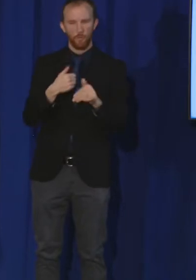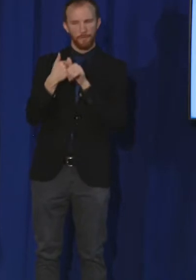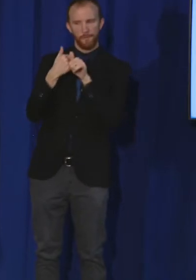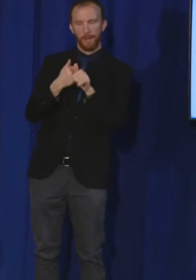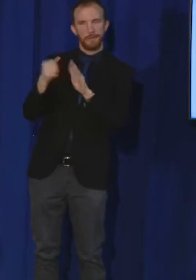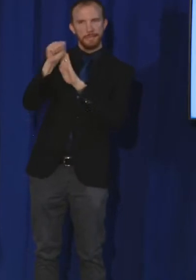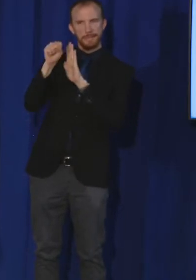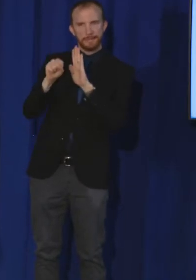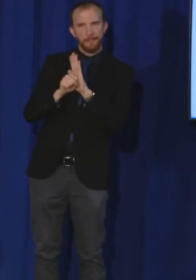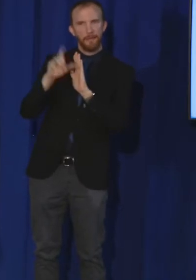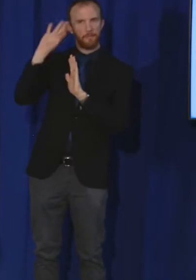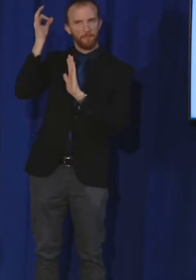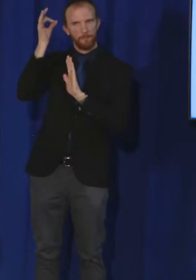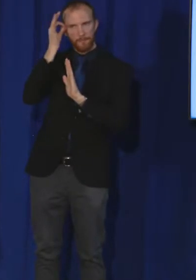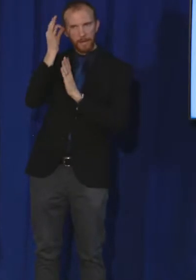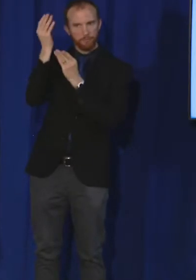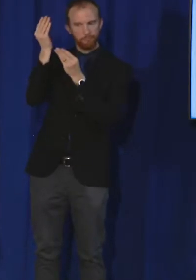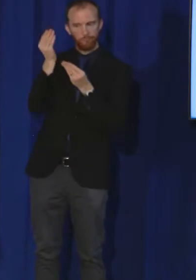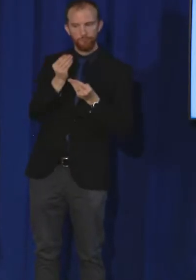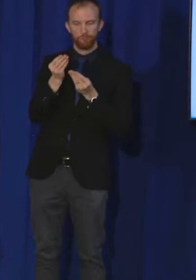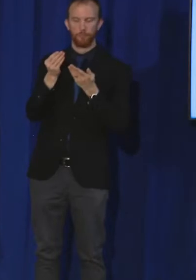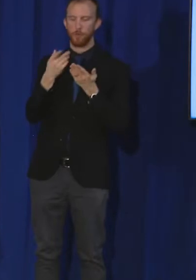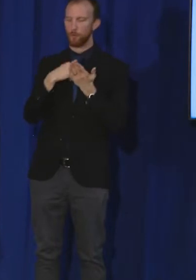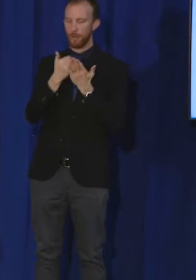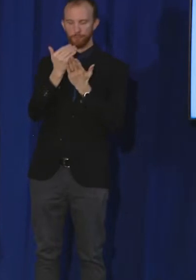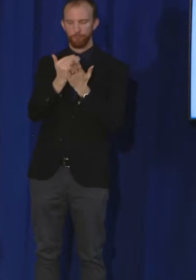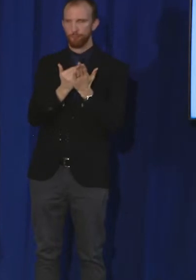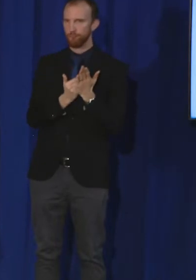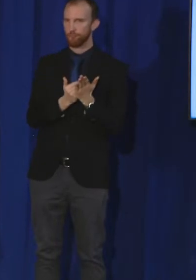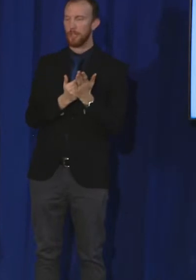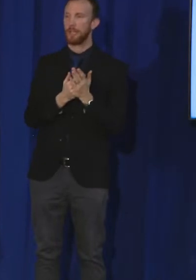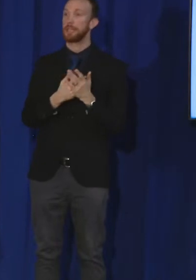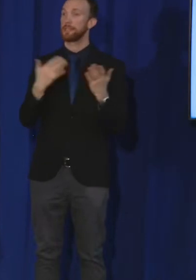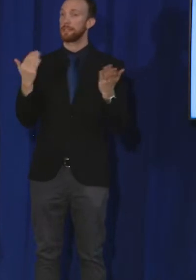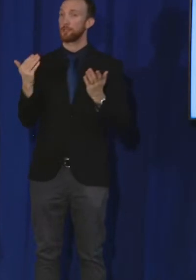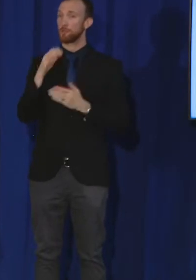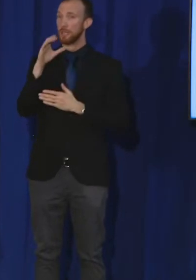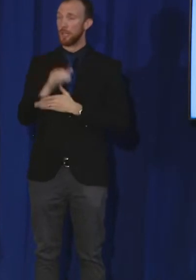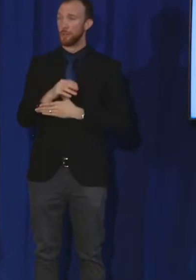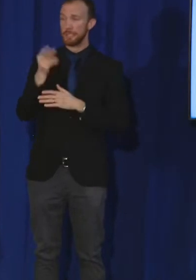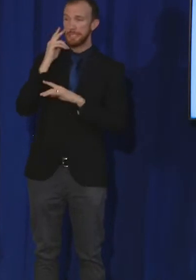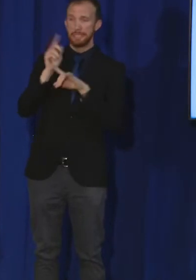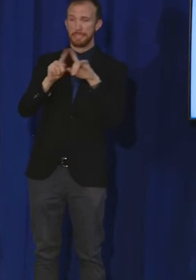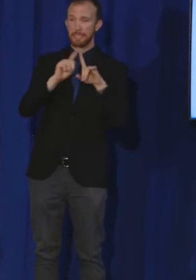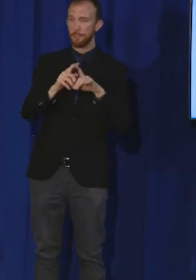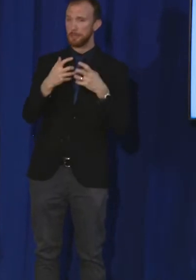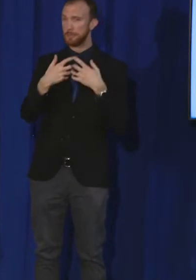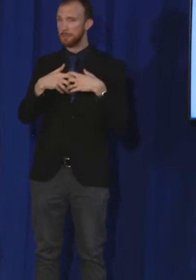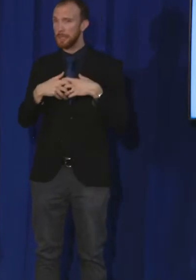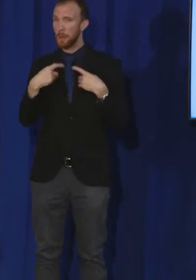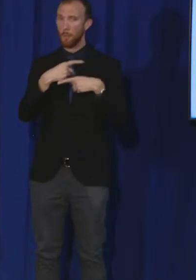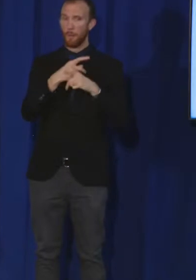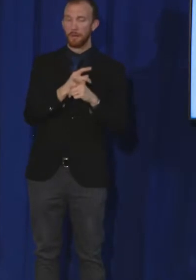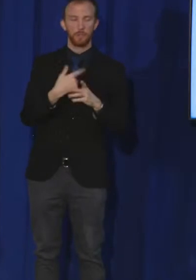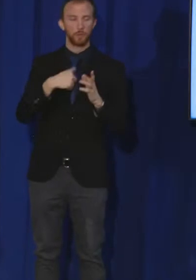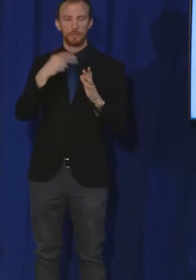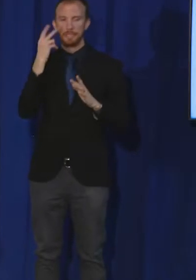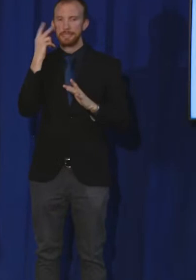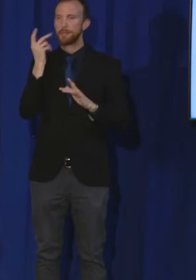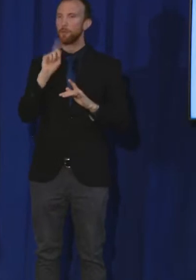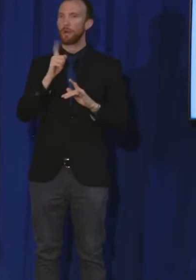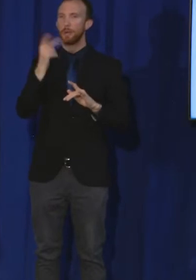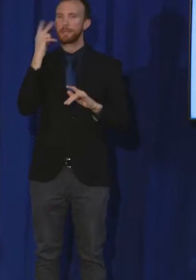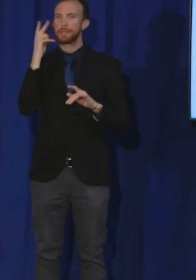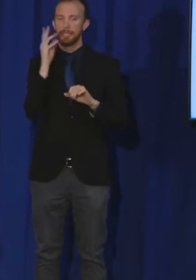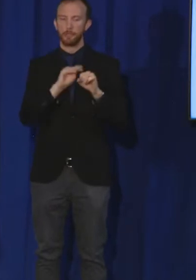we've looked here in Chicago at the settings, including a lot of the production settings where we've seen significant outbreaks. So just as we've worked,